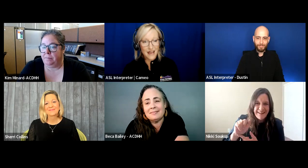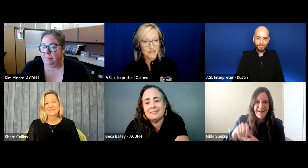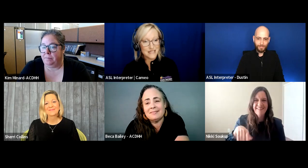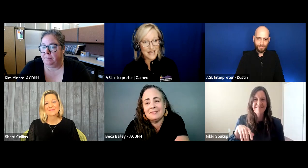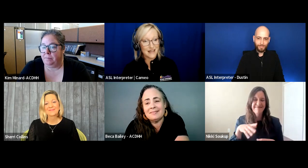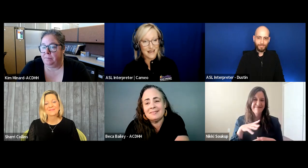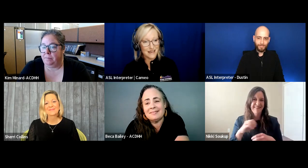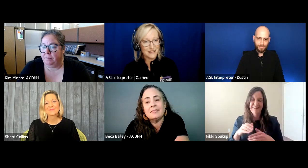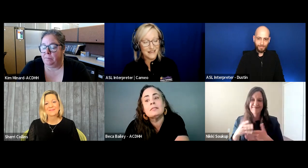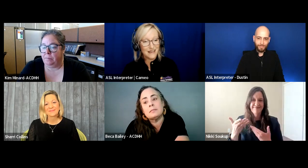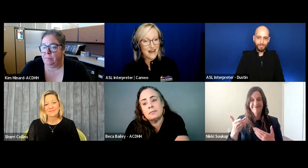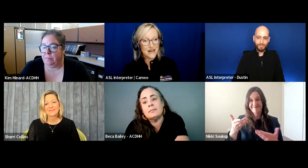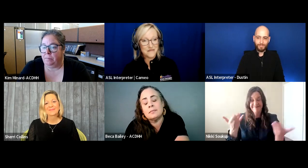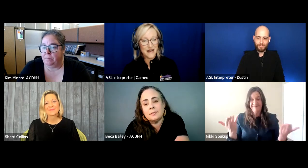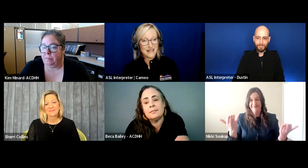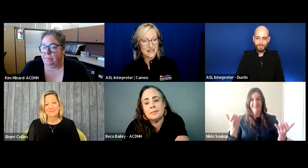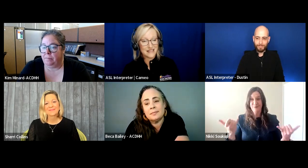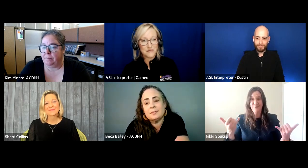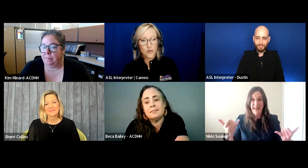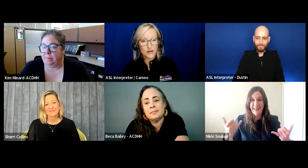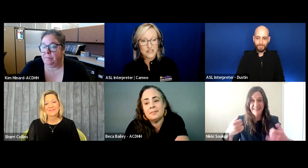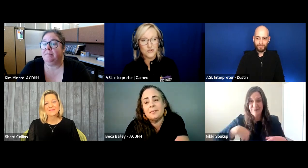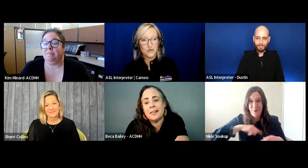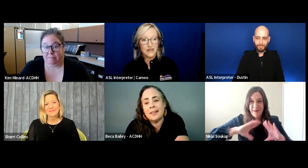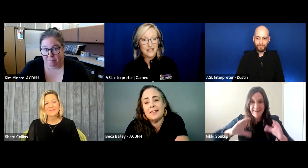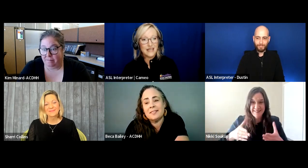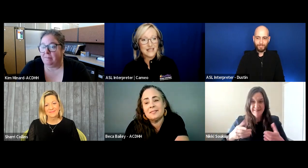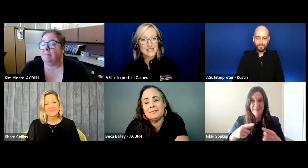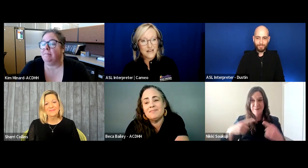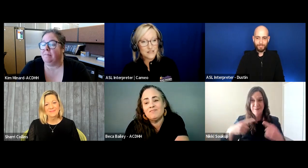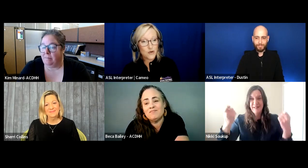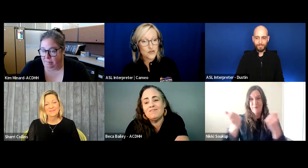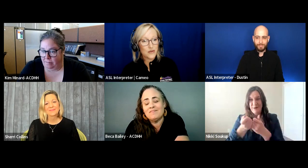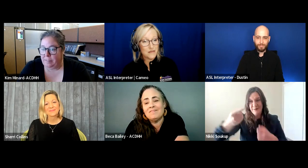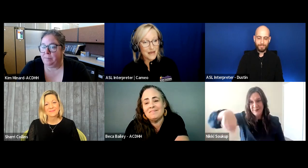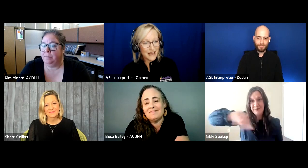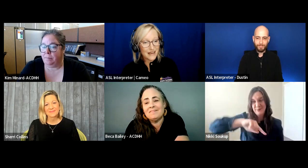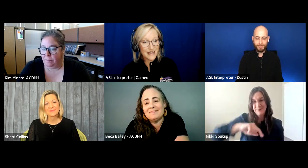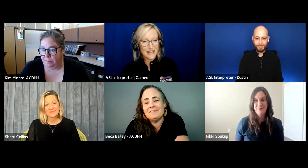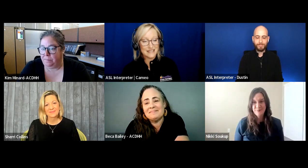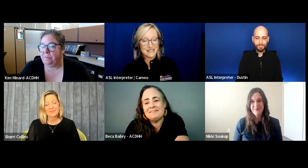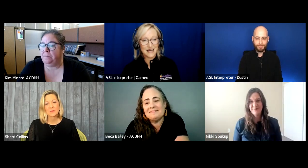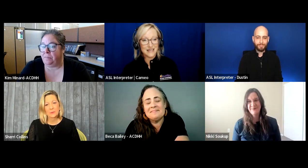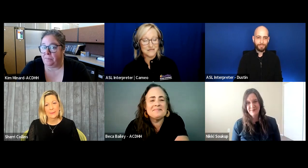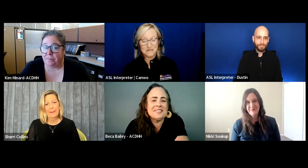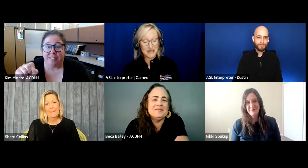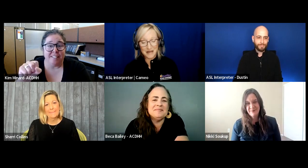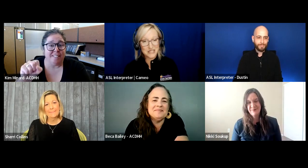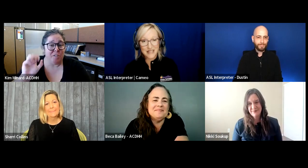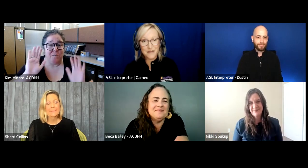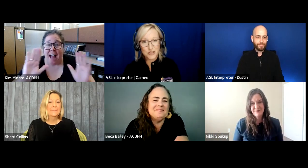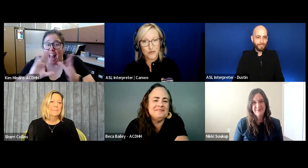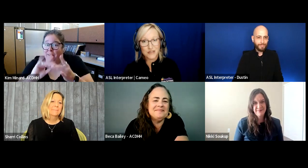year-round, everyday thing. I think that it's important to get this kind of exposure with the media. And